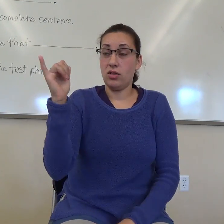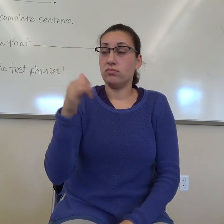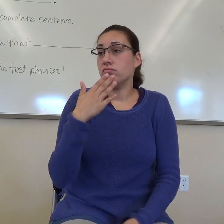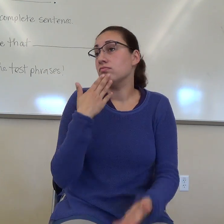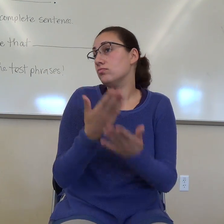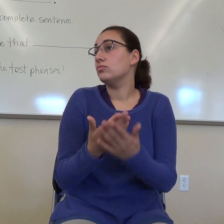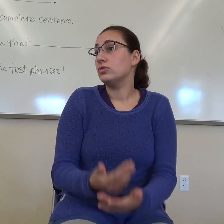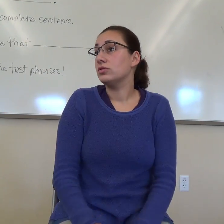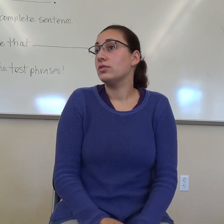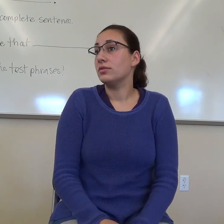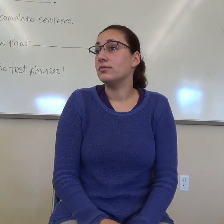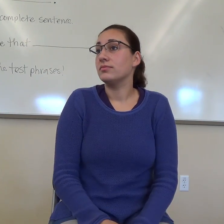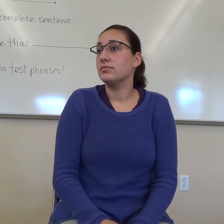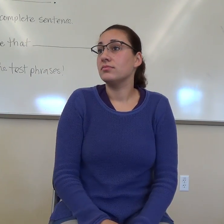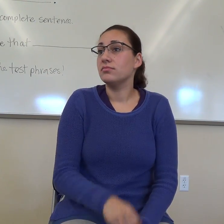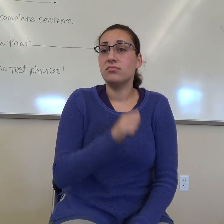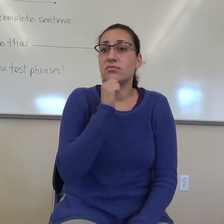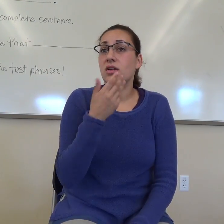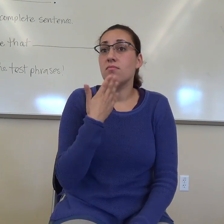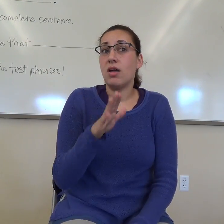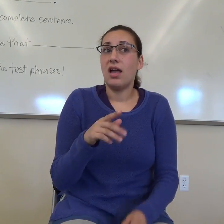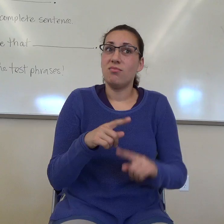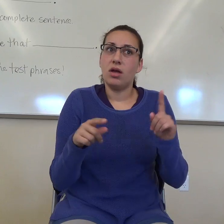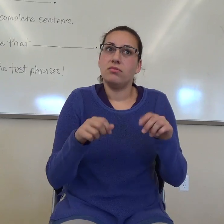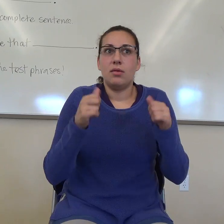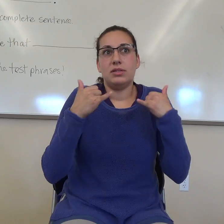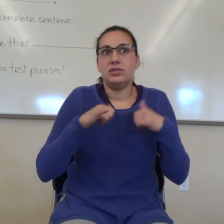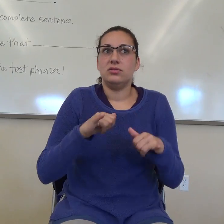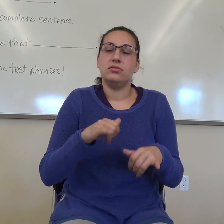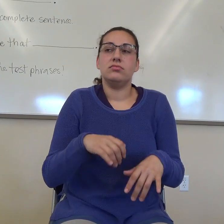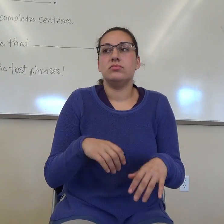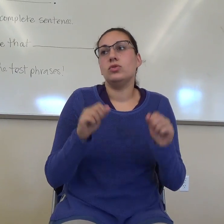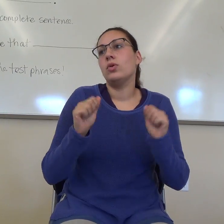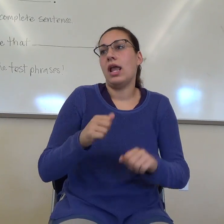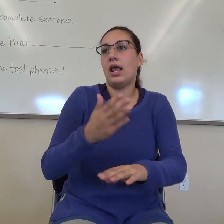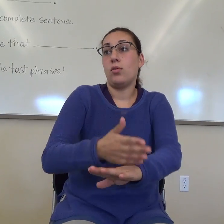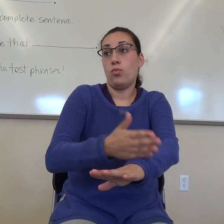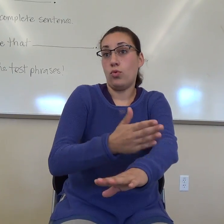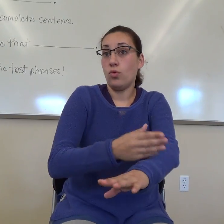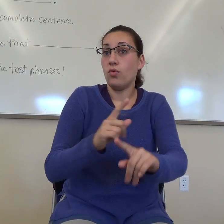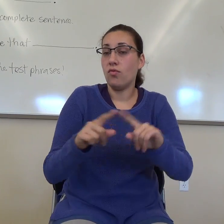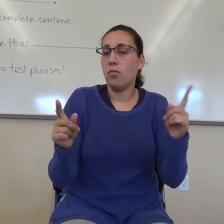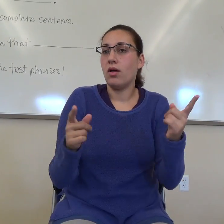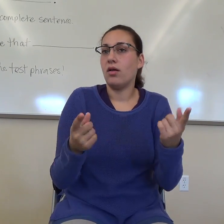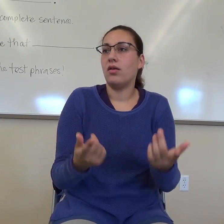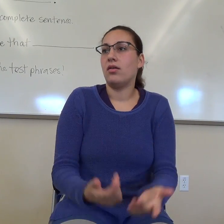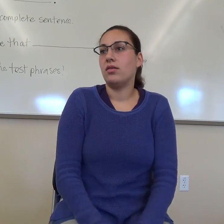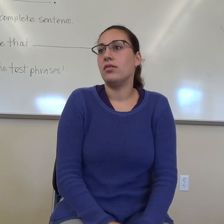shape. That's not to mean you can, slack off for the rest of the semester. But I'm not